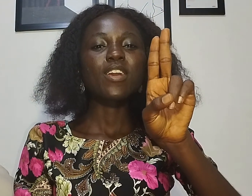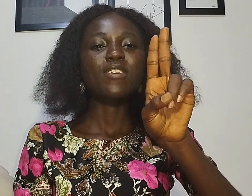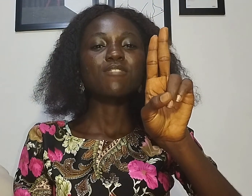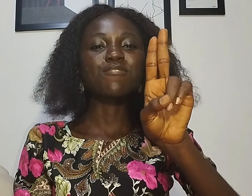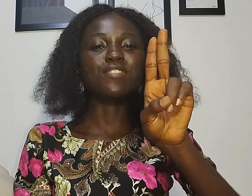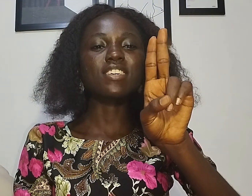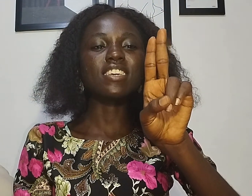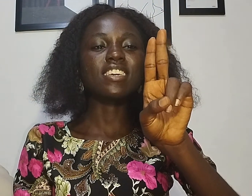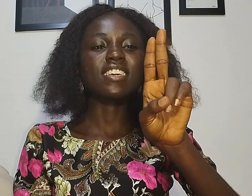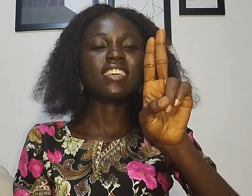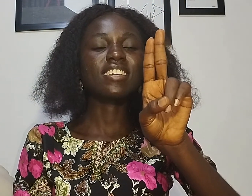V.